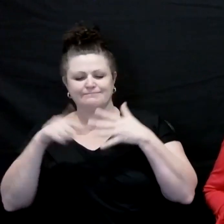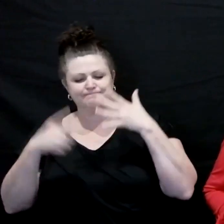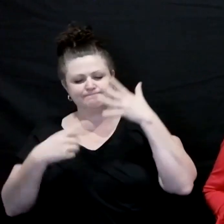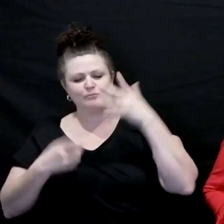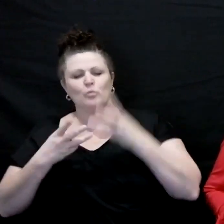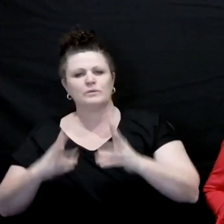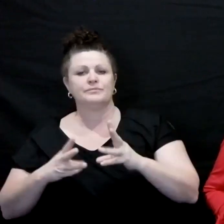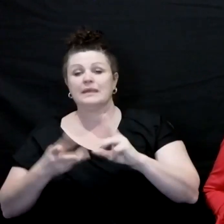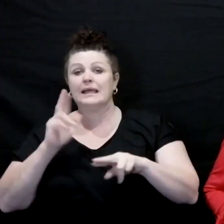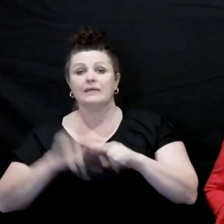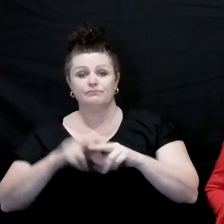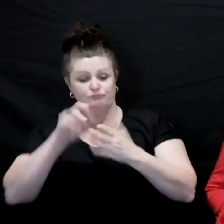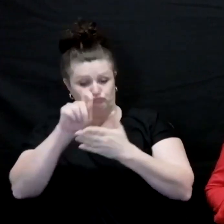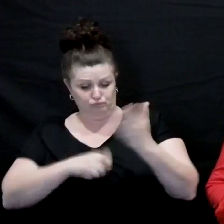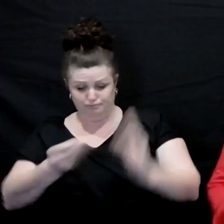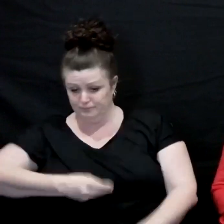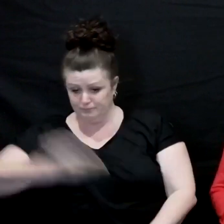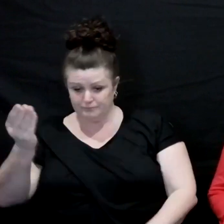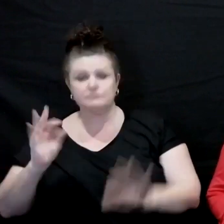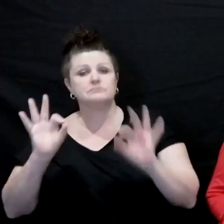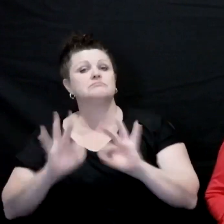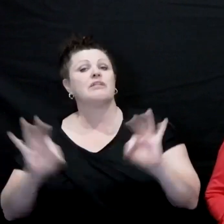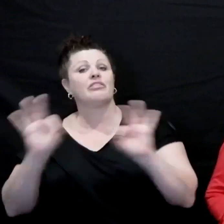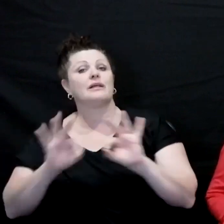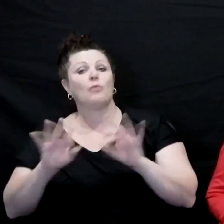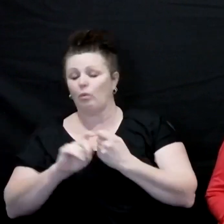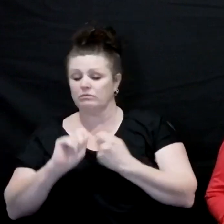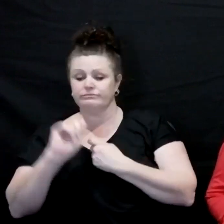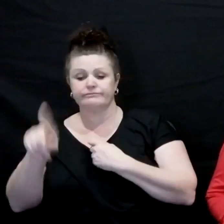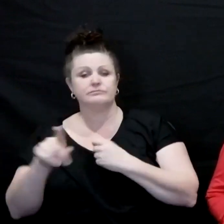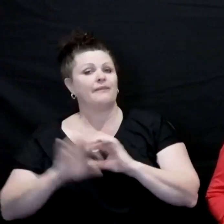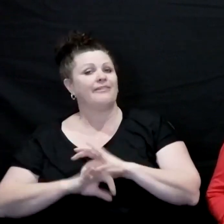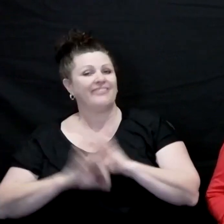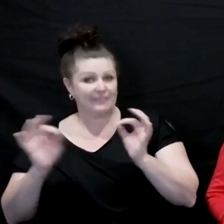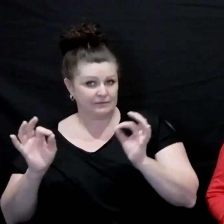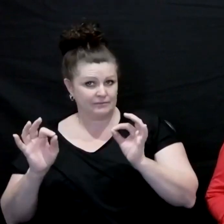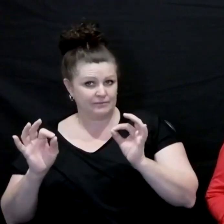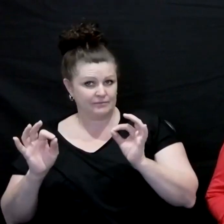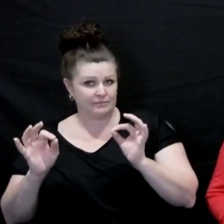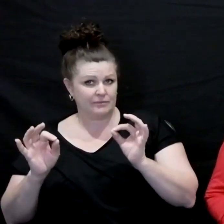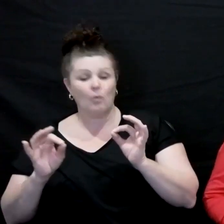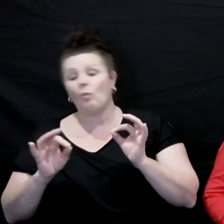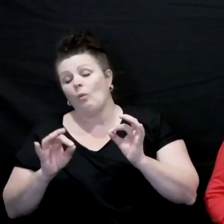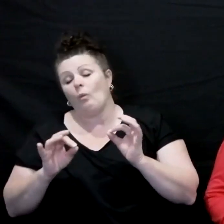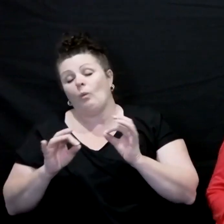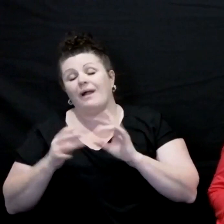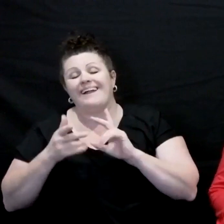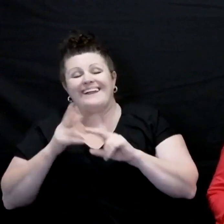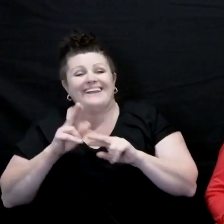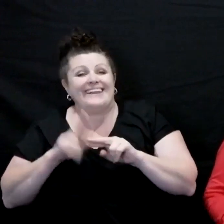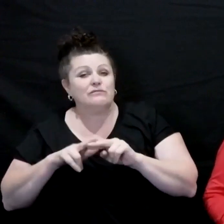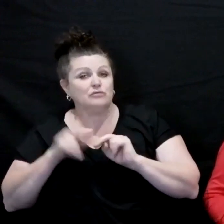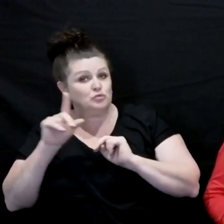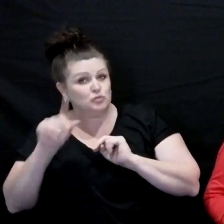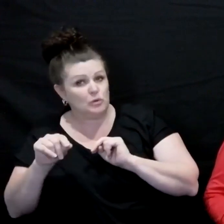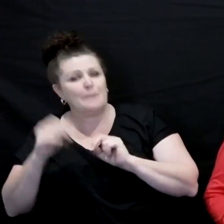do not submit it in writing or send it in, or even if you do, make sure that you get a